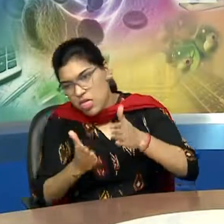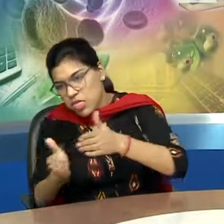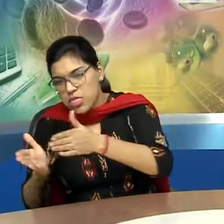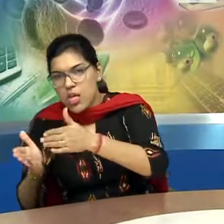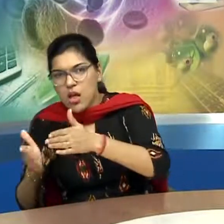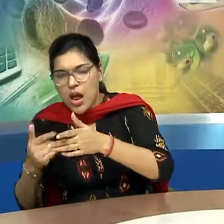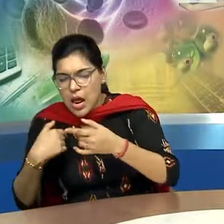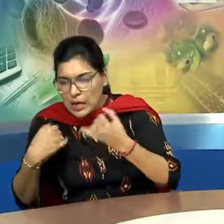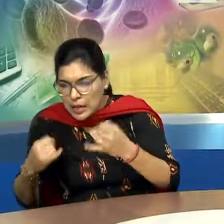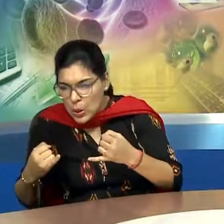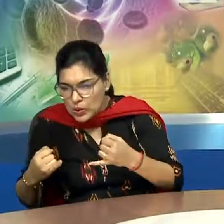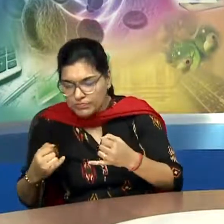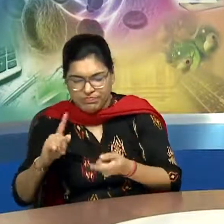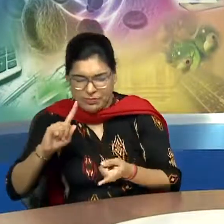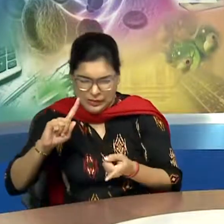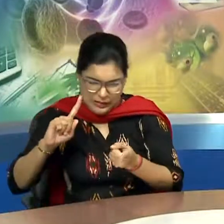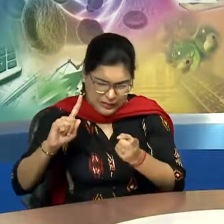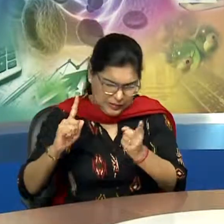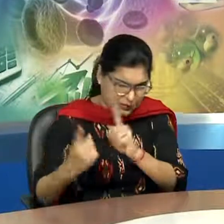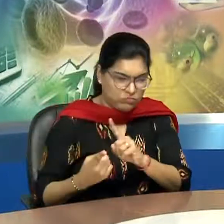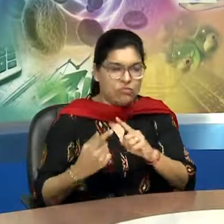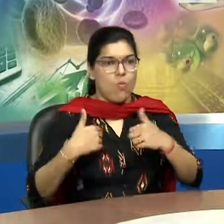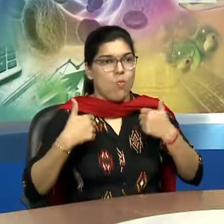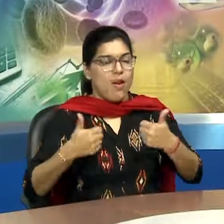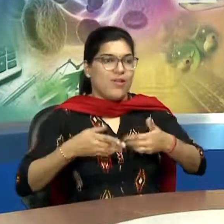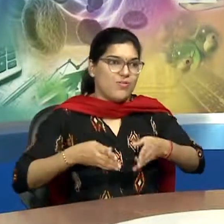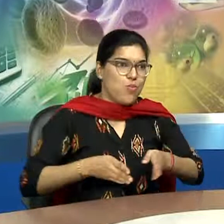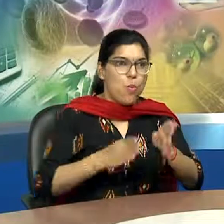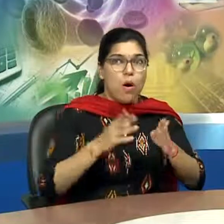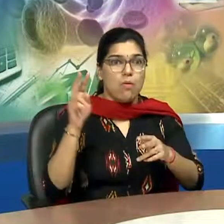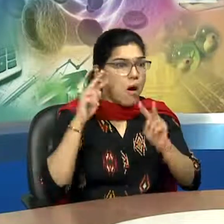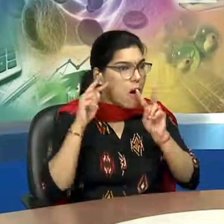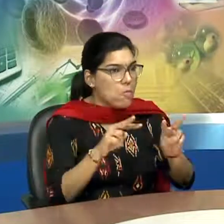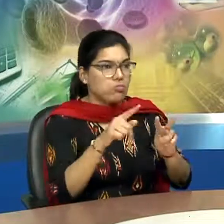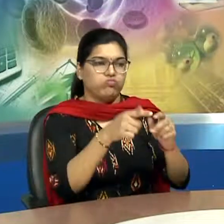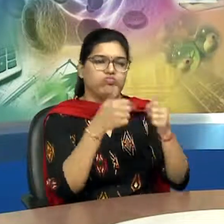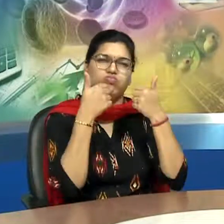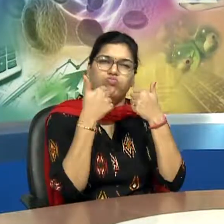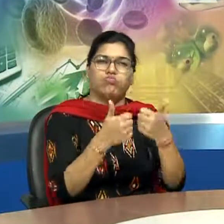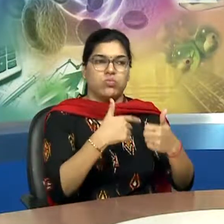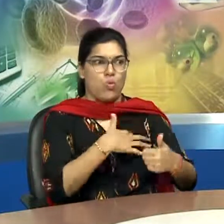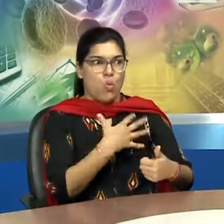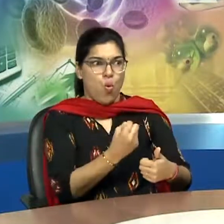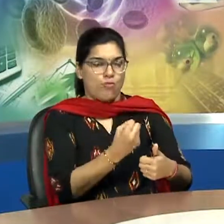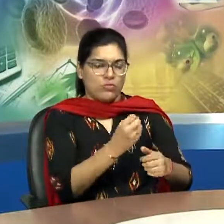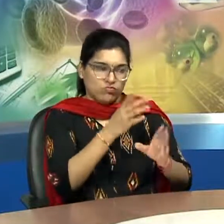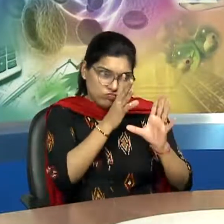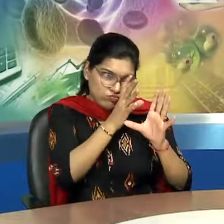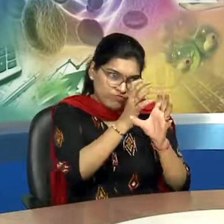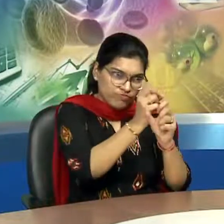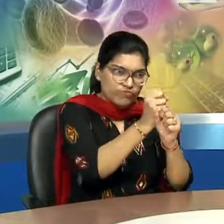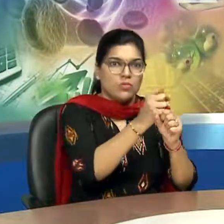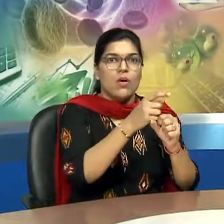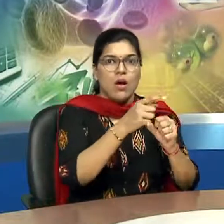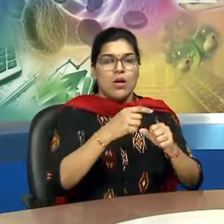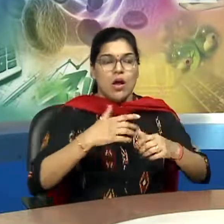those who have stopped using drugs. So it's a good